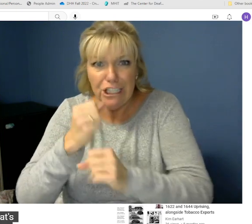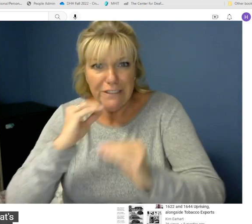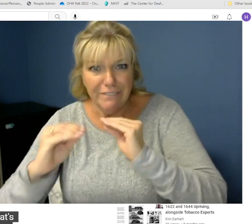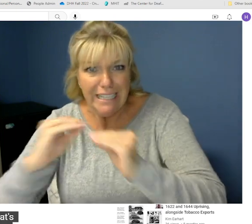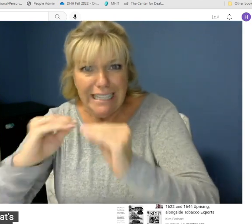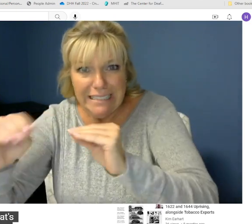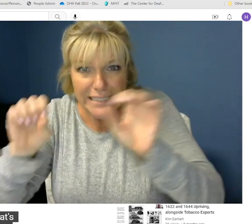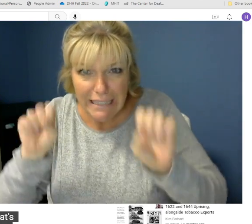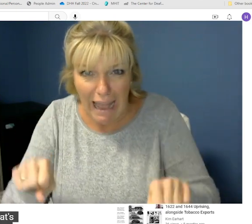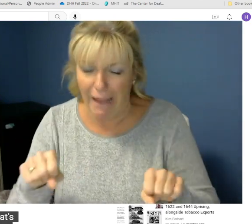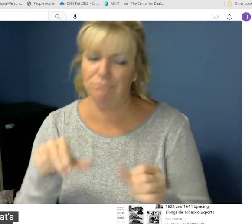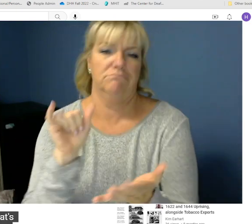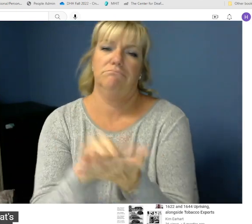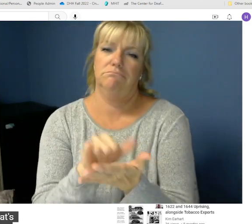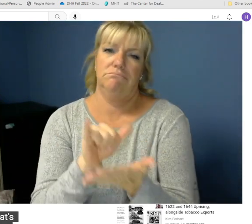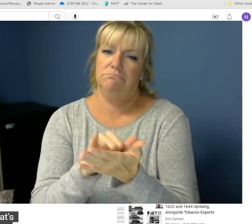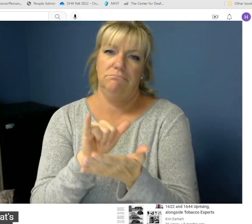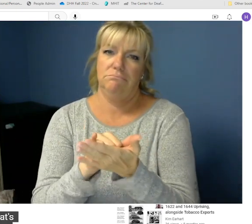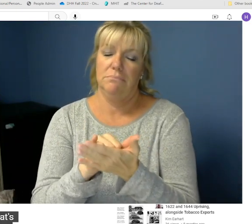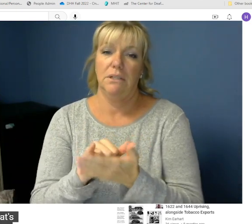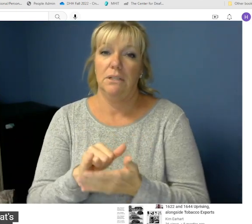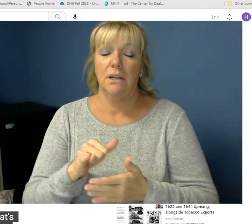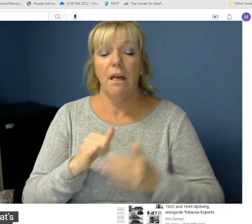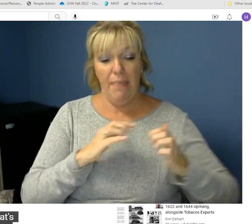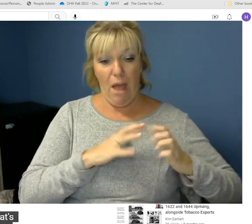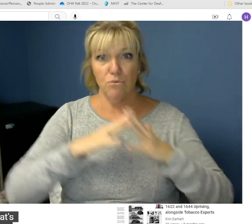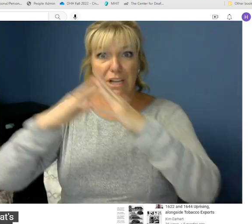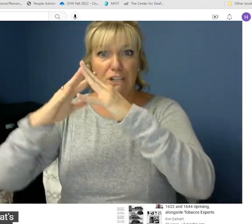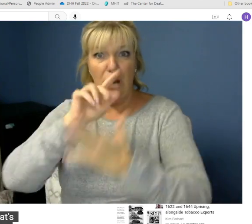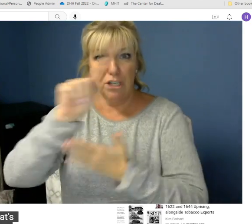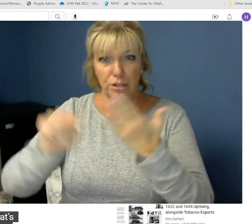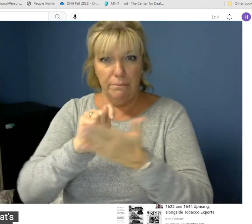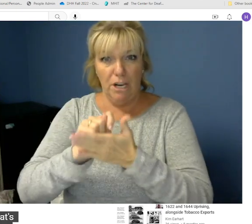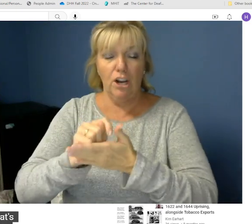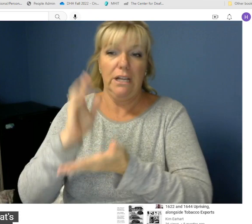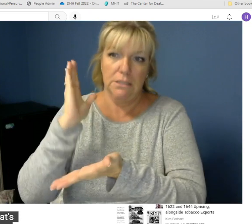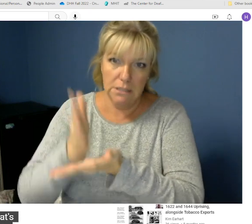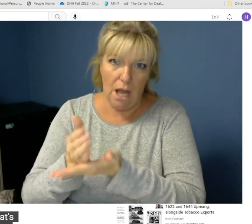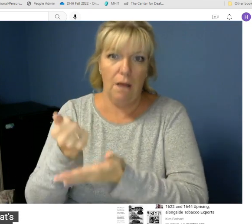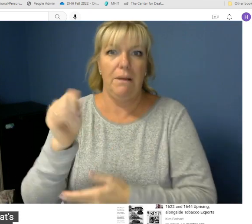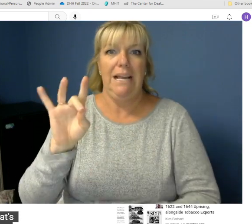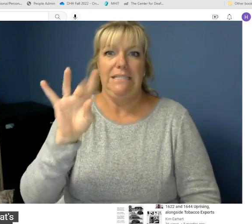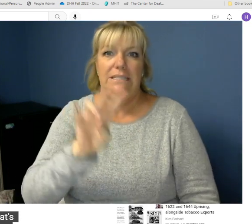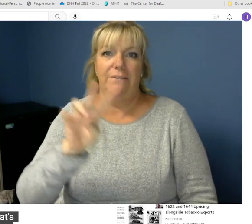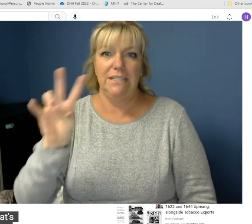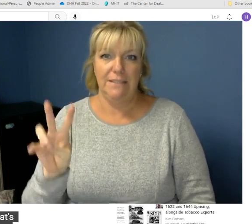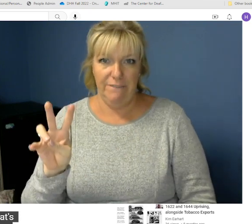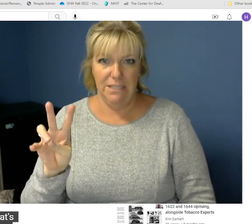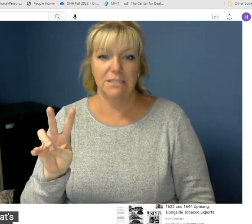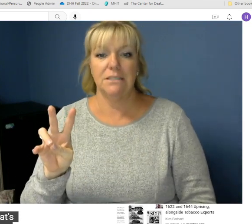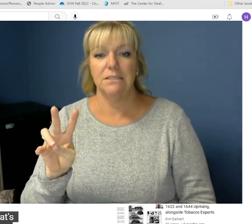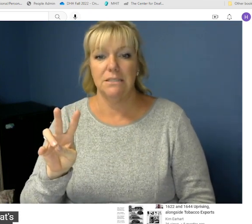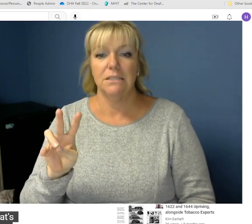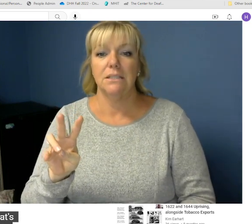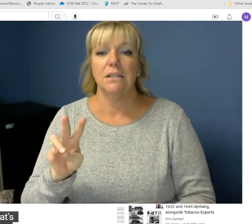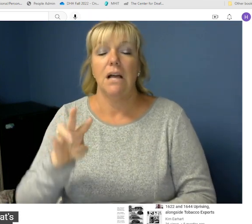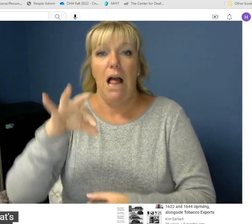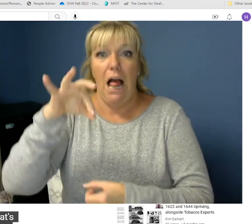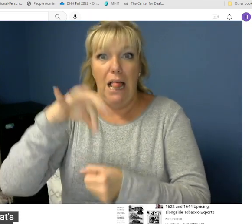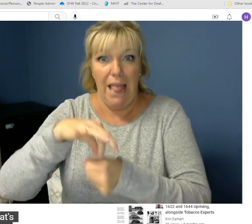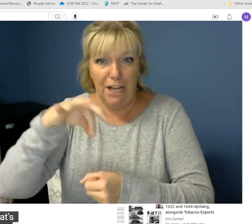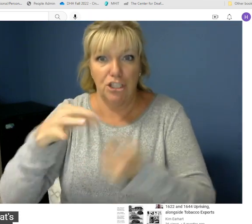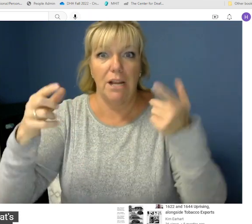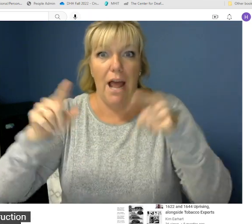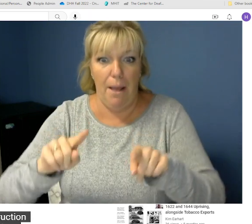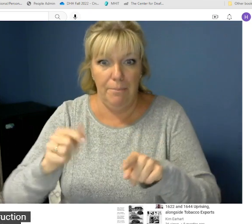end in 1877. There'll be a election that's in dispute in 76, and